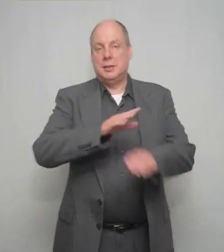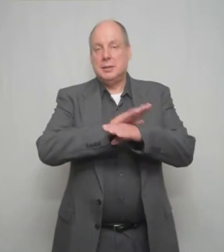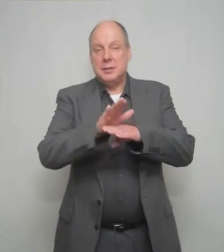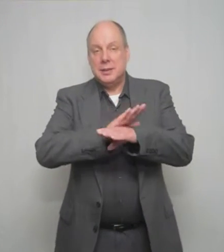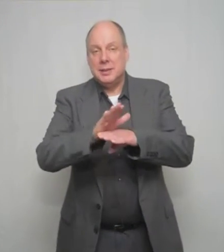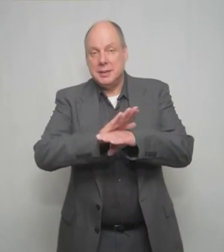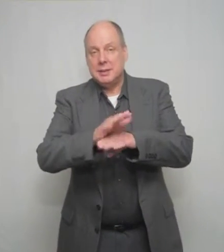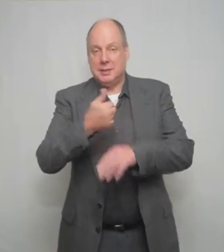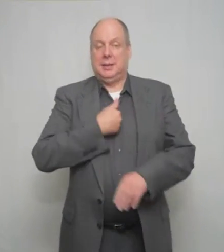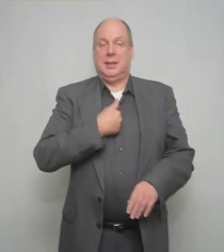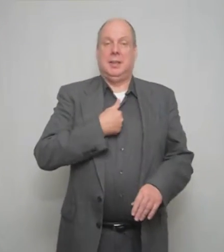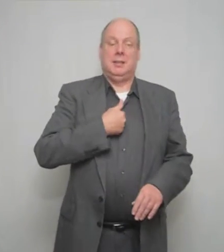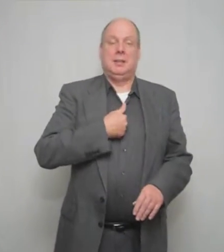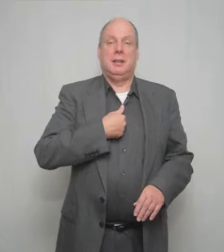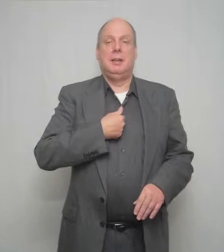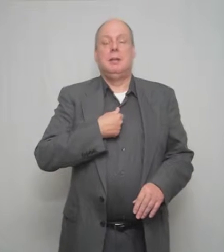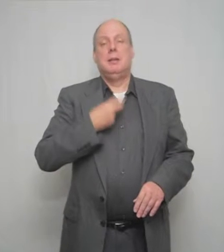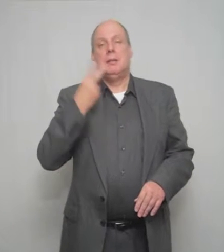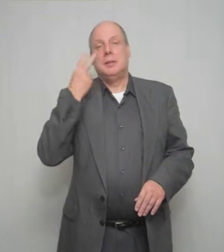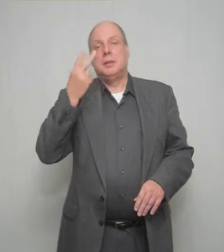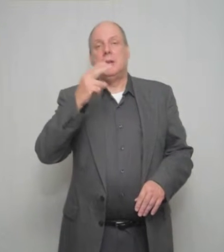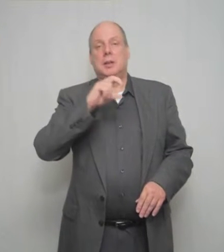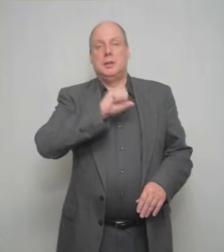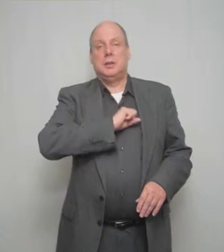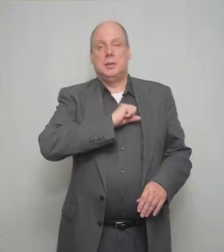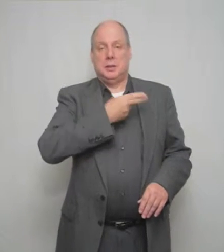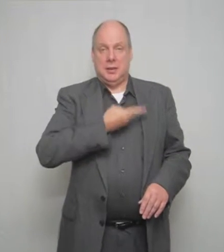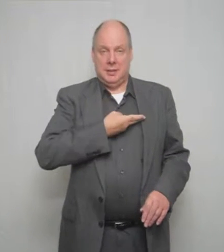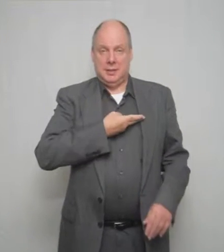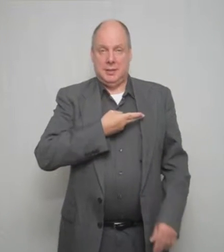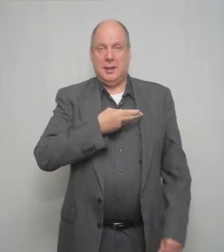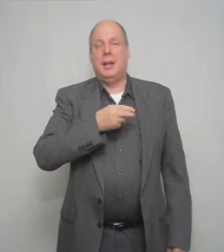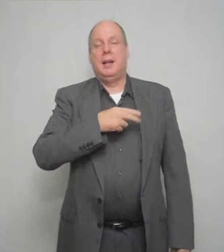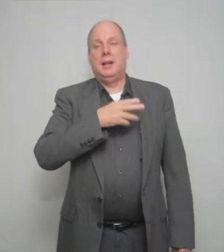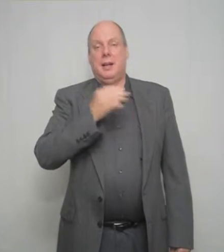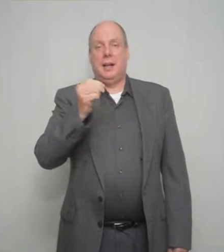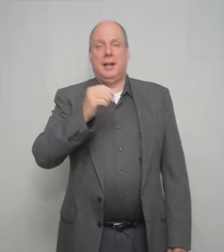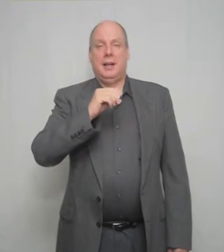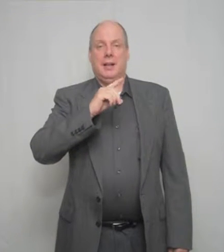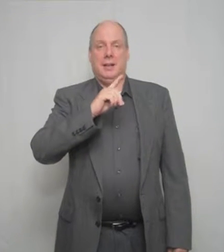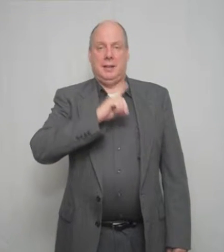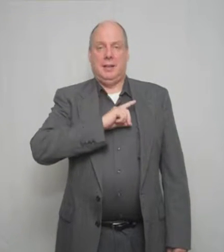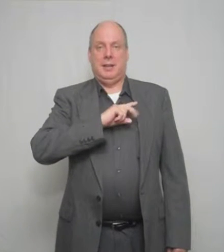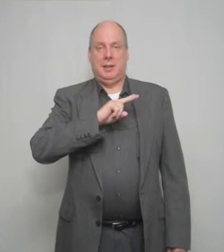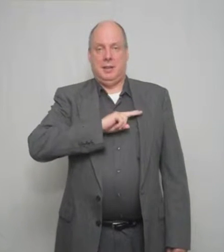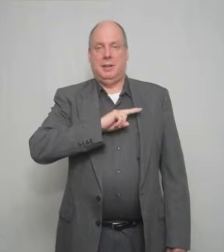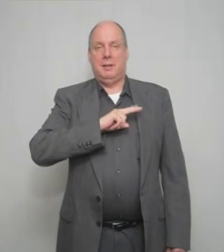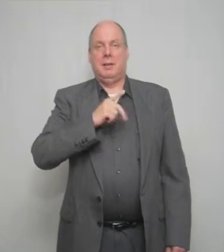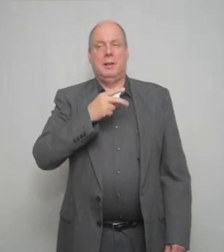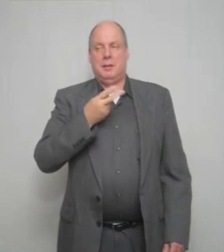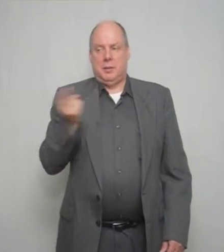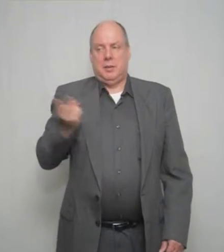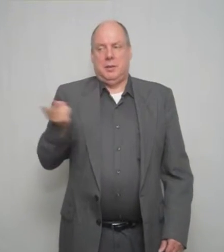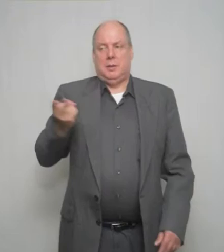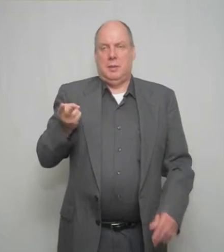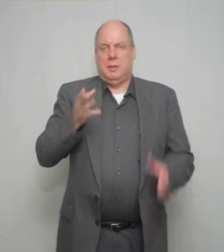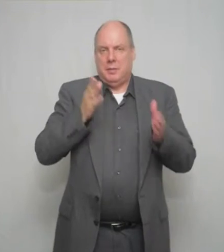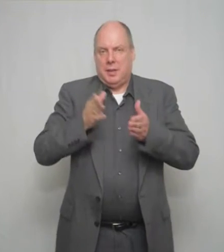I was really busy personally before the trip, but Susan Holly and Deanne Harmon, the two of them really did